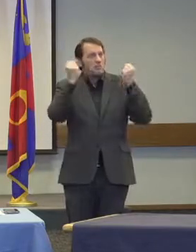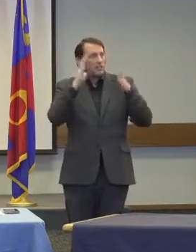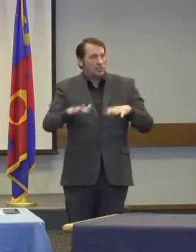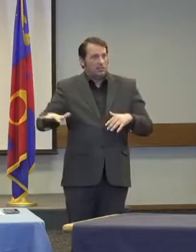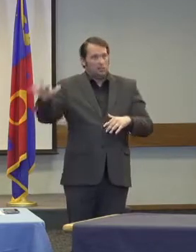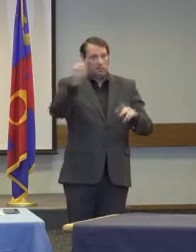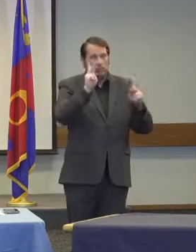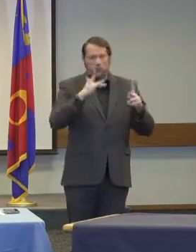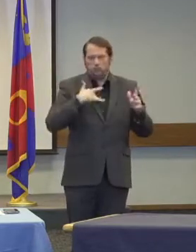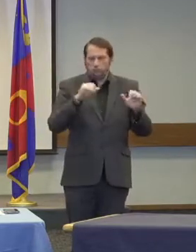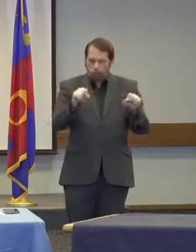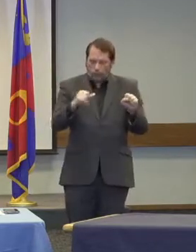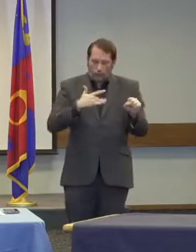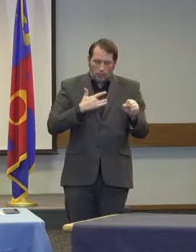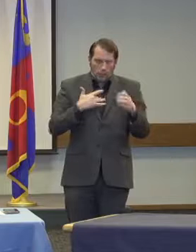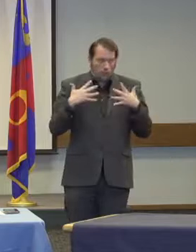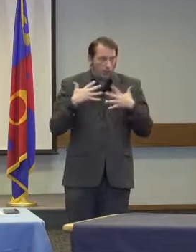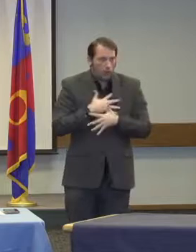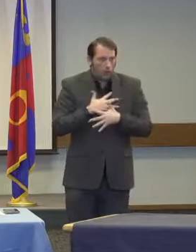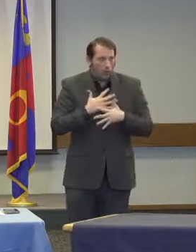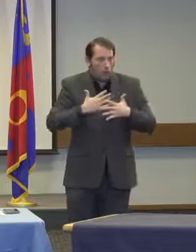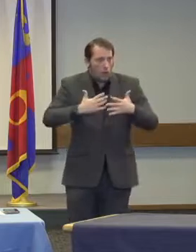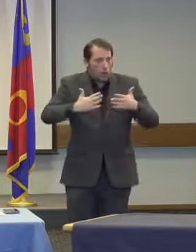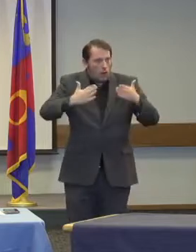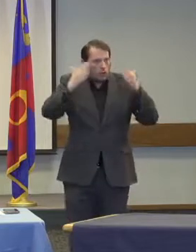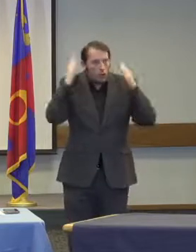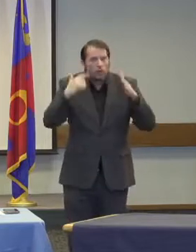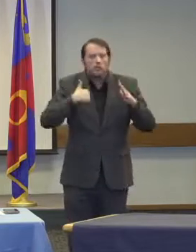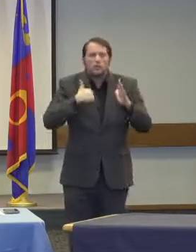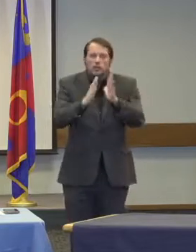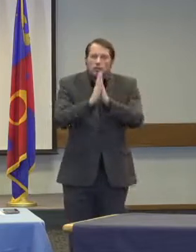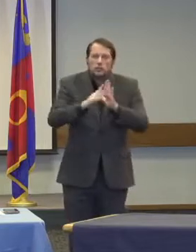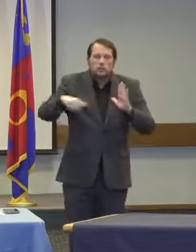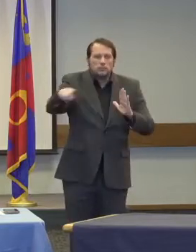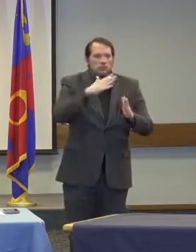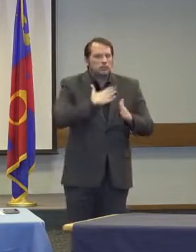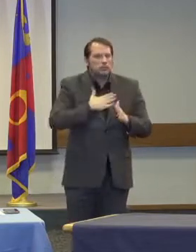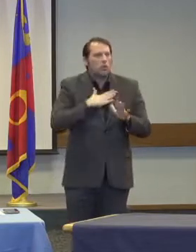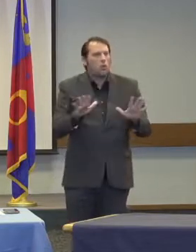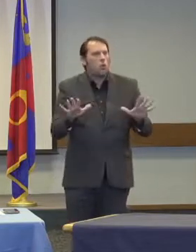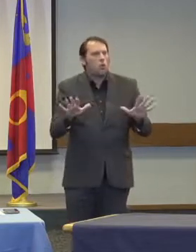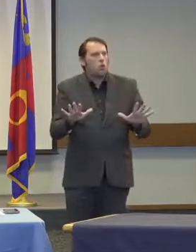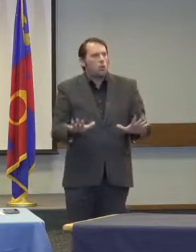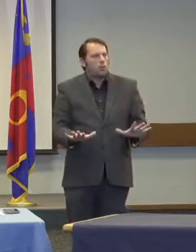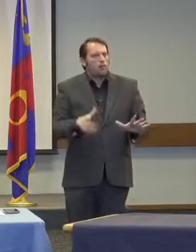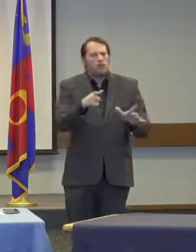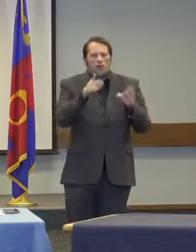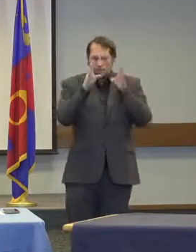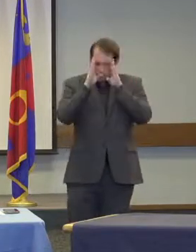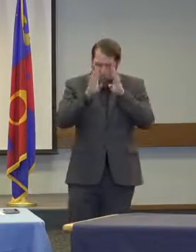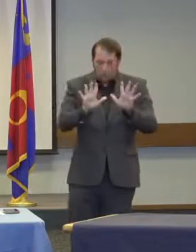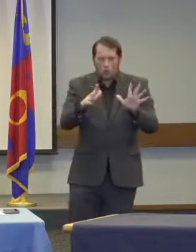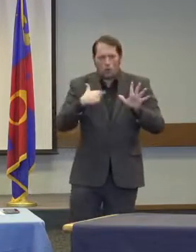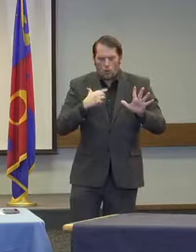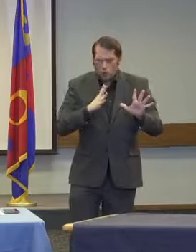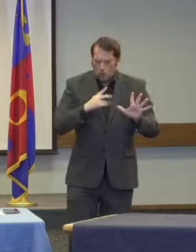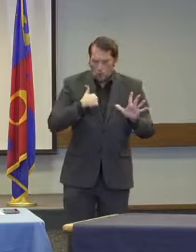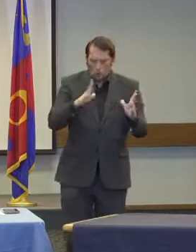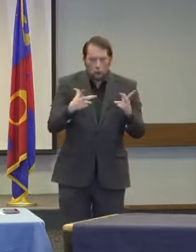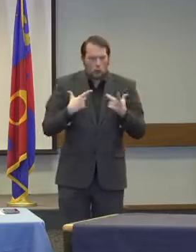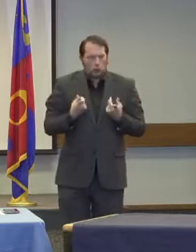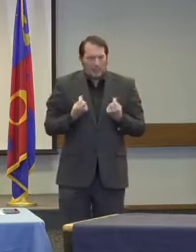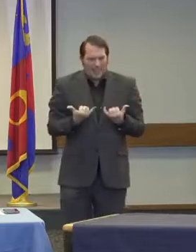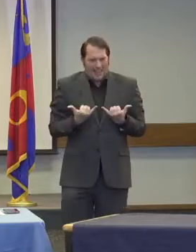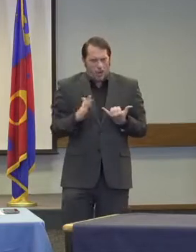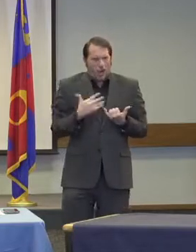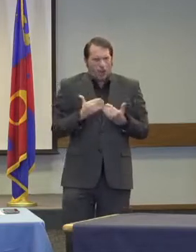urge everybody to stay calm and focus on what we can do. One of the things that I've been trying to get across to people is